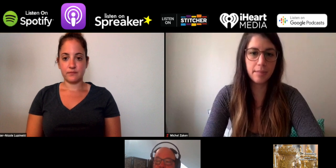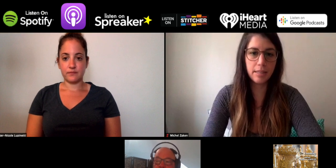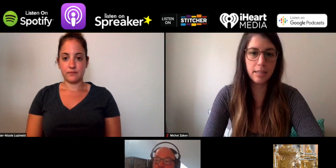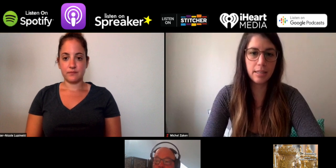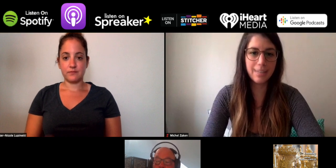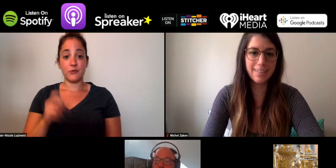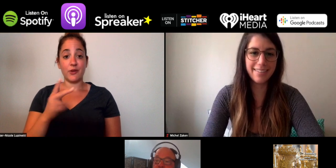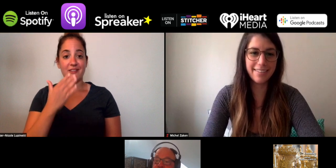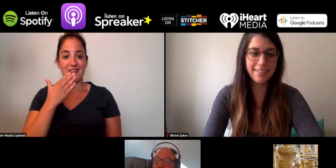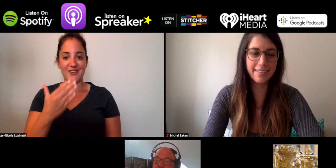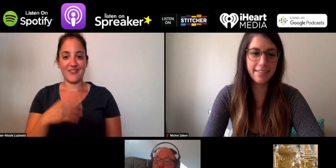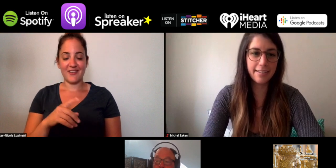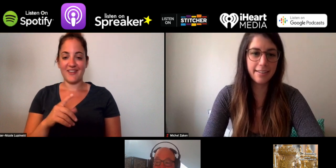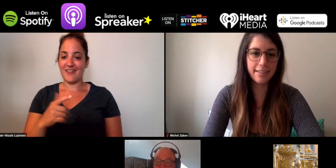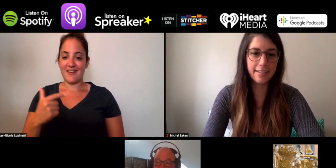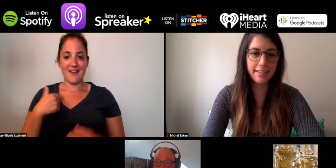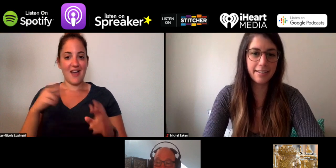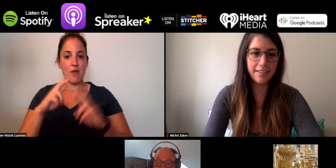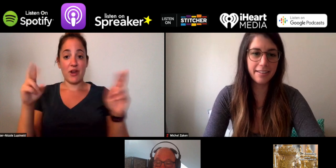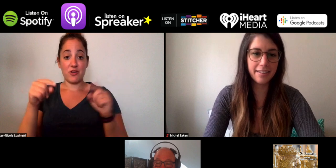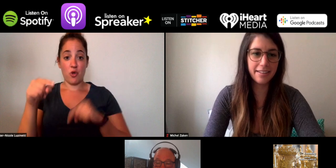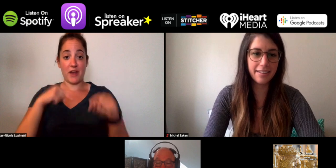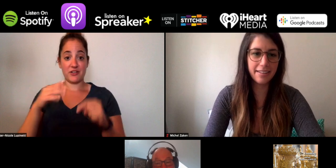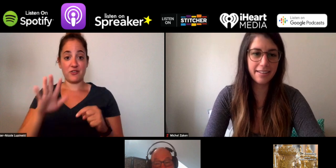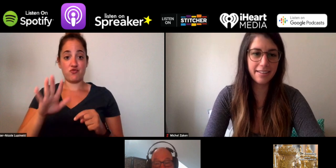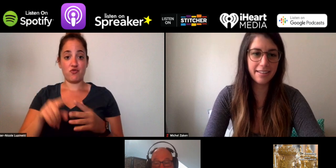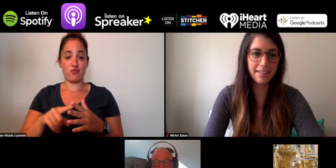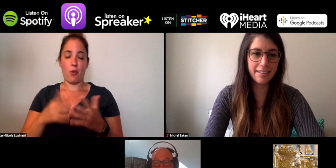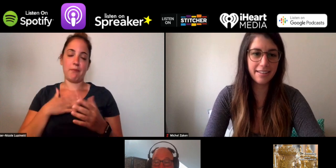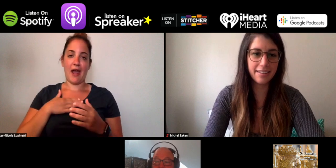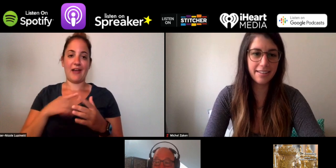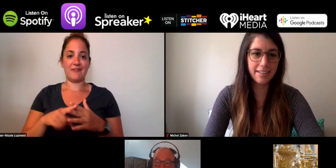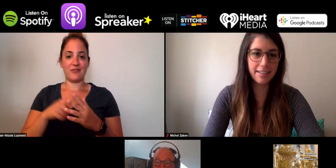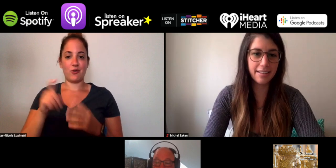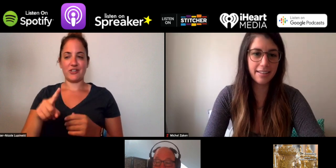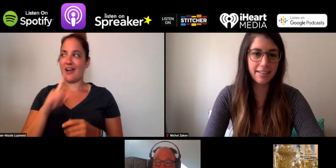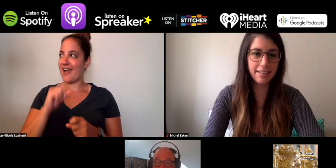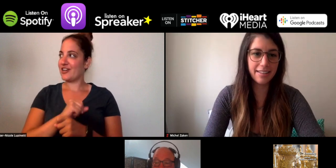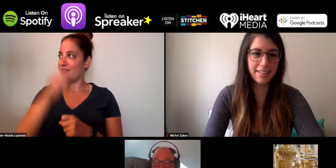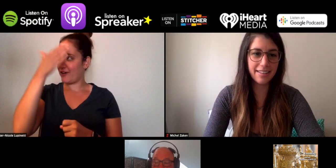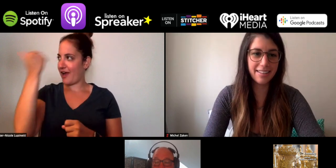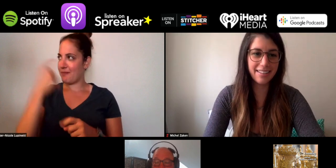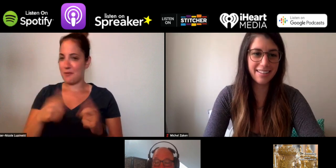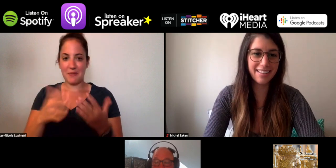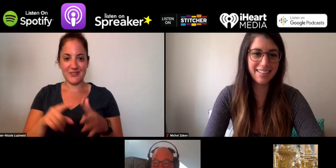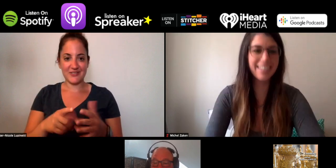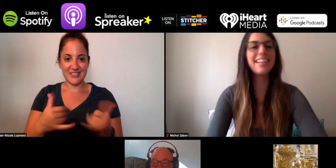Thank you. I'm ready to go back to the original question, which I personally have forgotten by now, but maybe you still